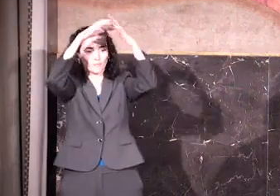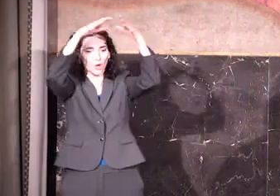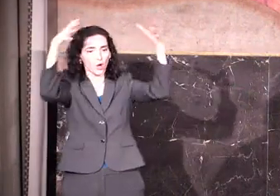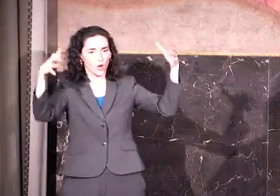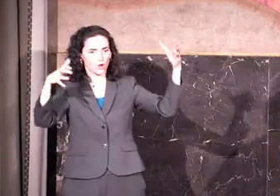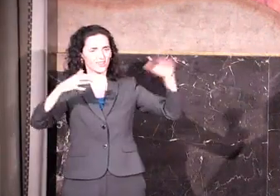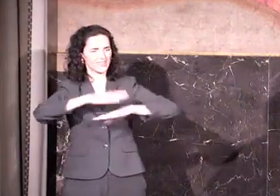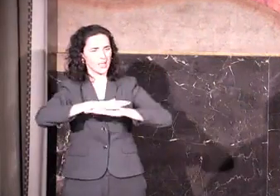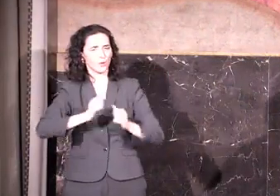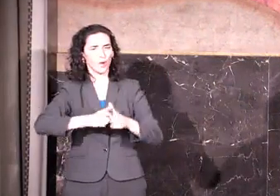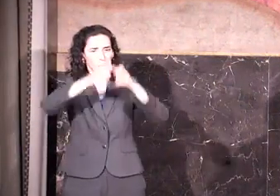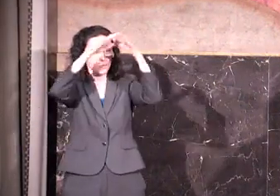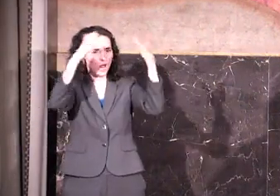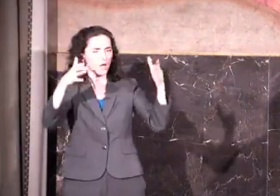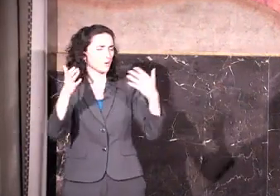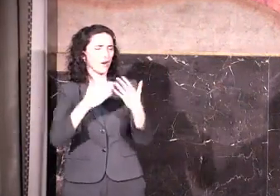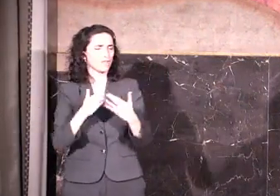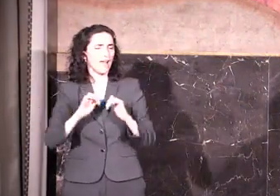well.